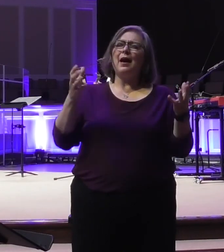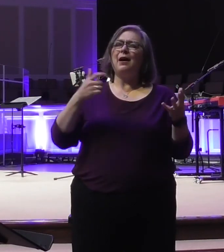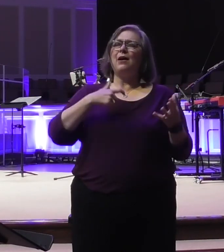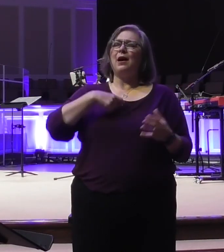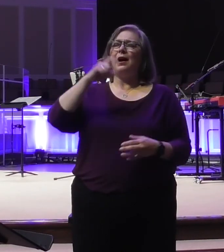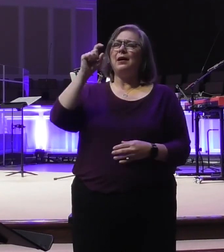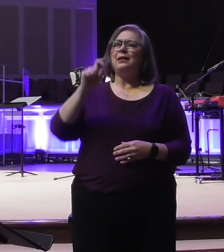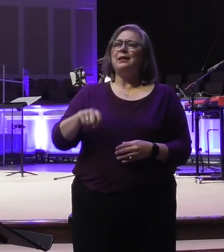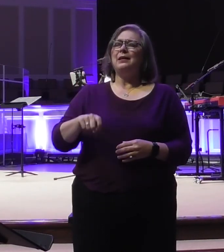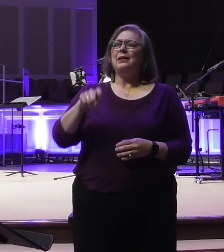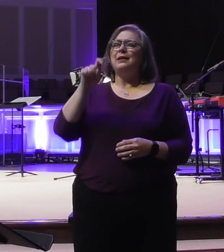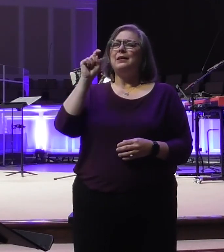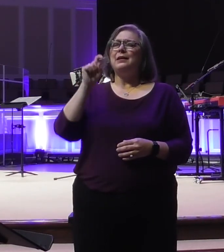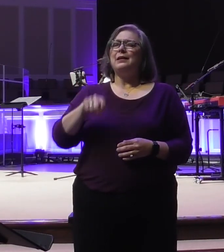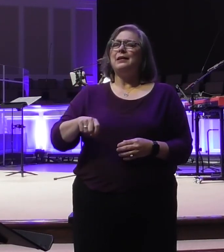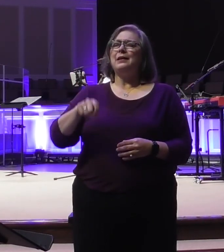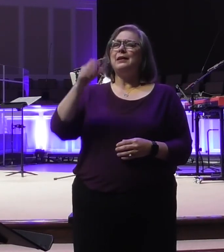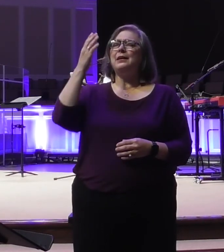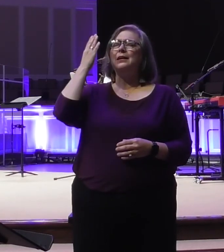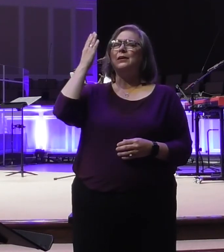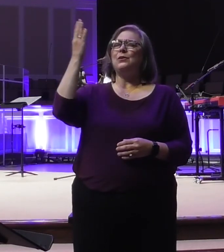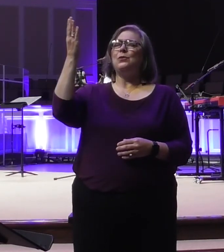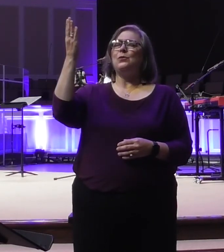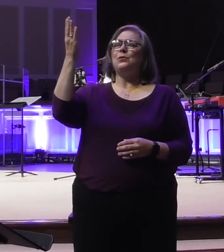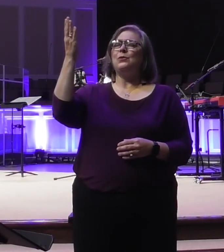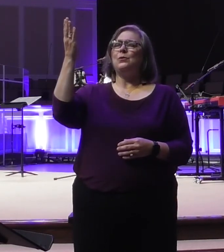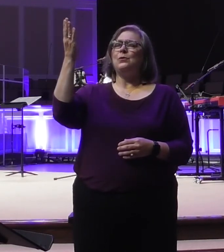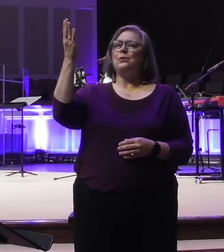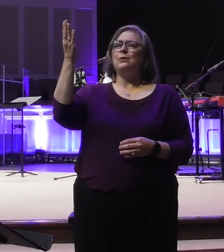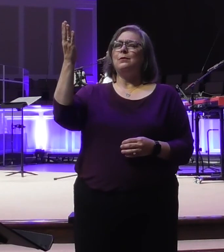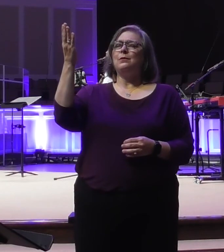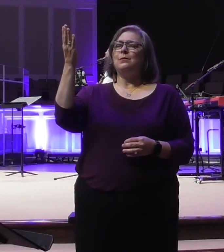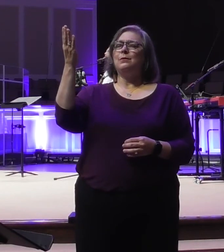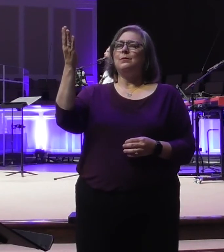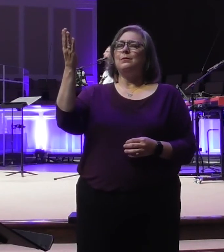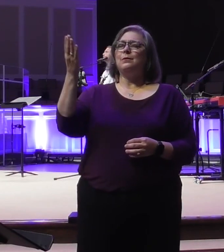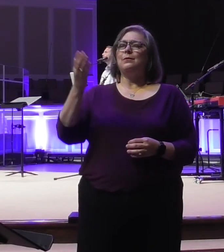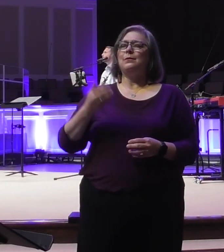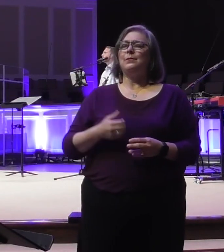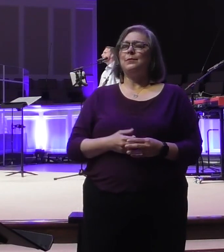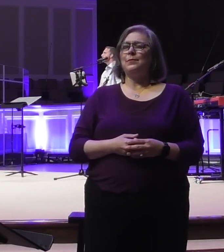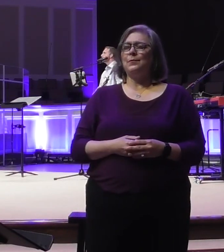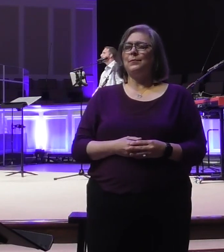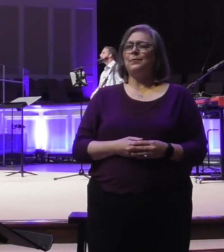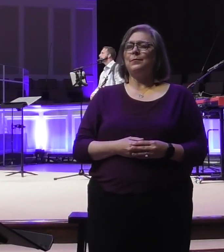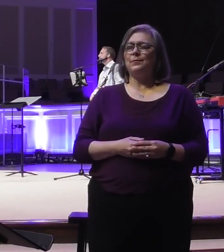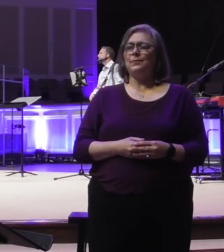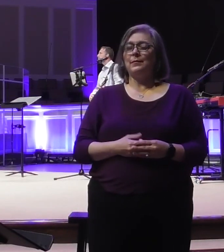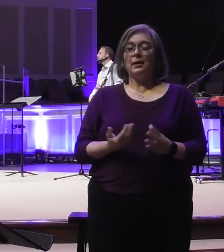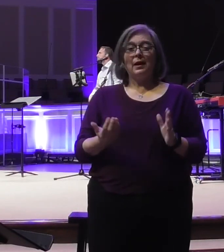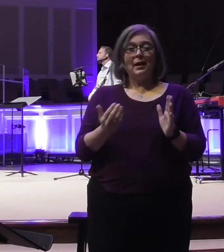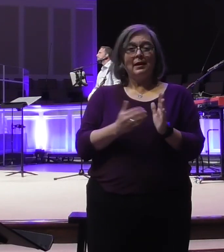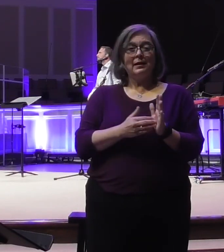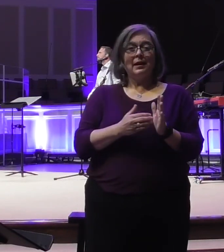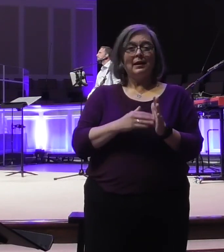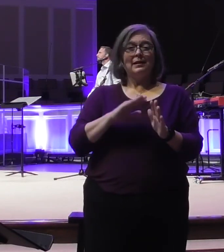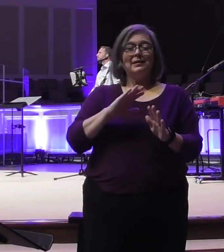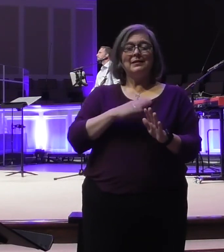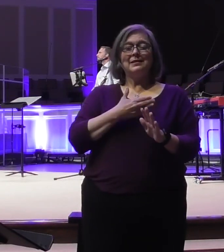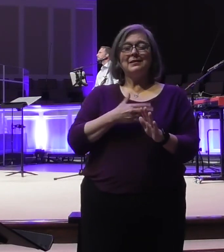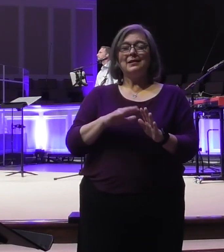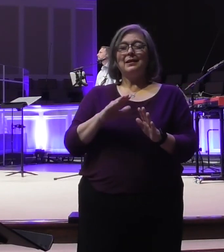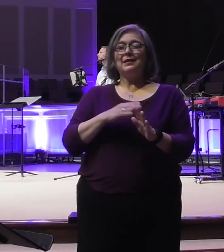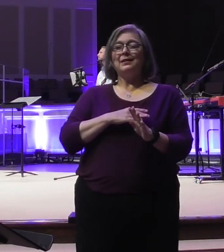And once more, just our voices, no music, just